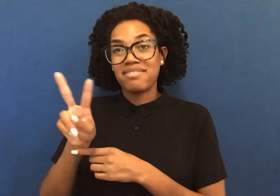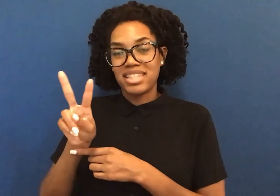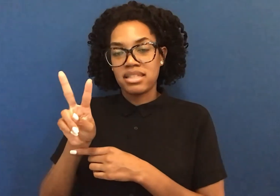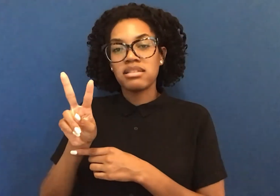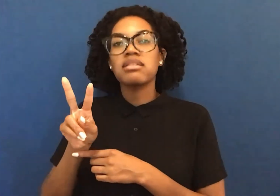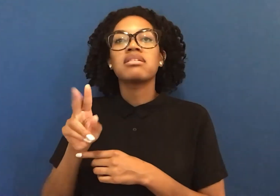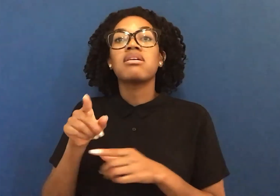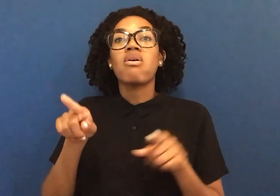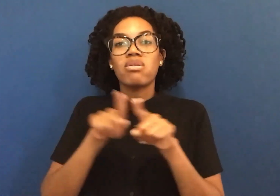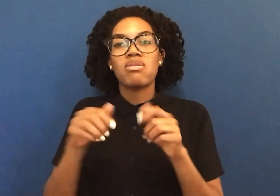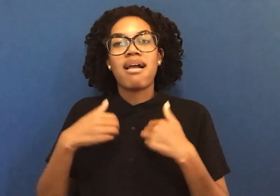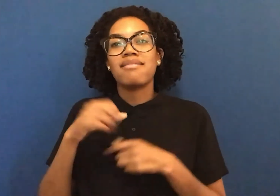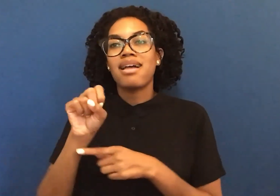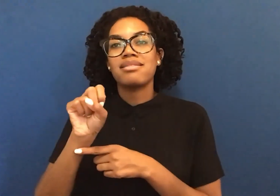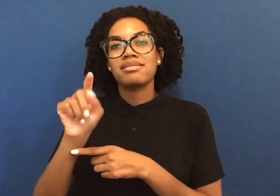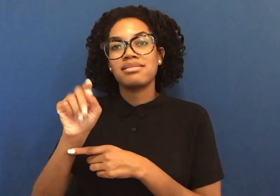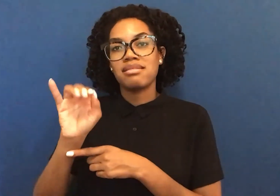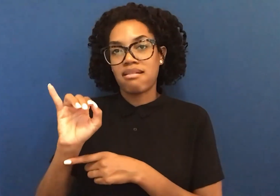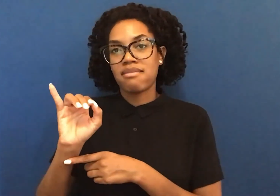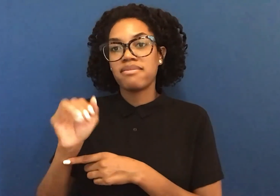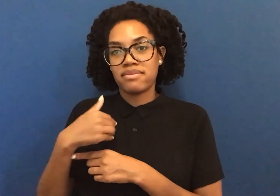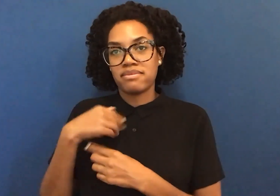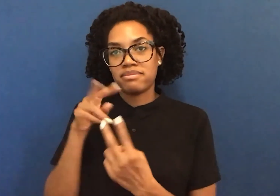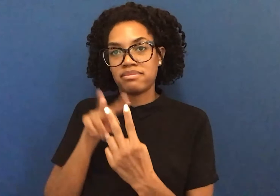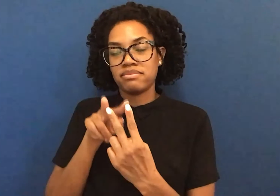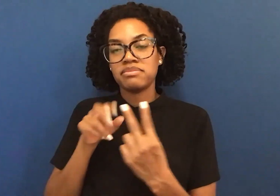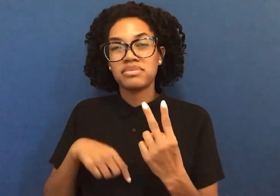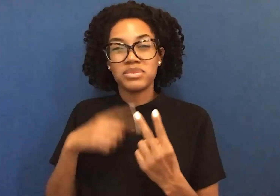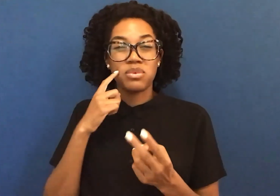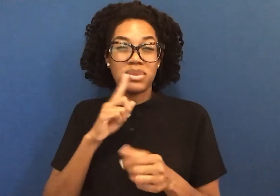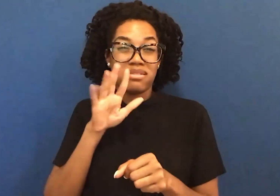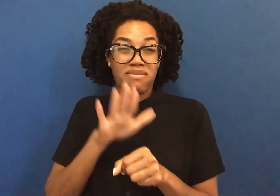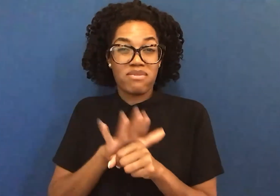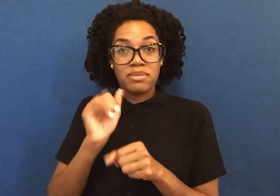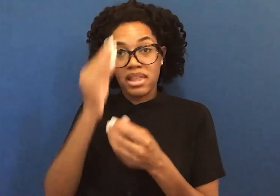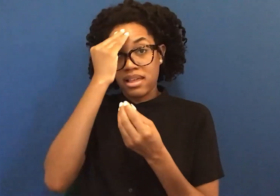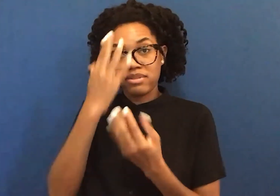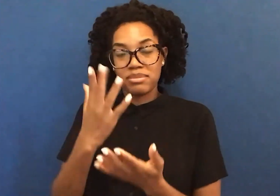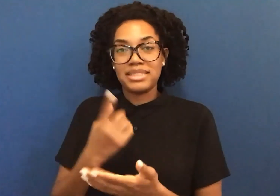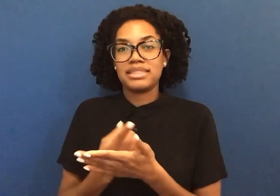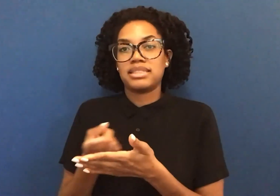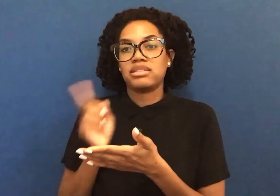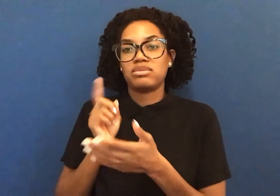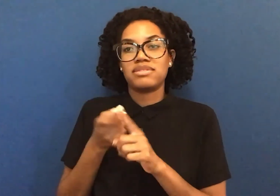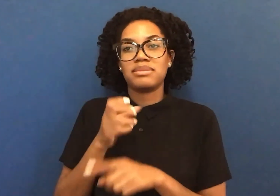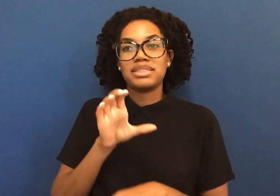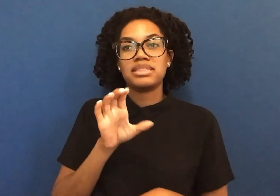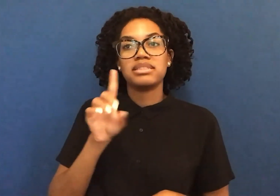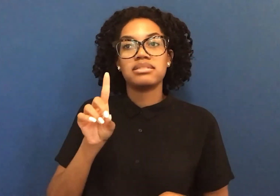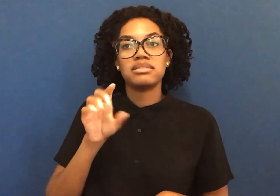an STI. And this has been affirmed in last week's MMWR from the CDC, wherein they found